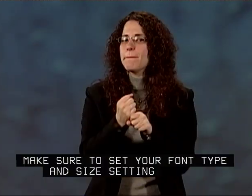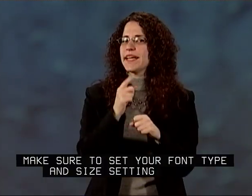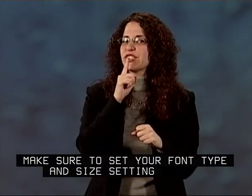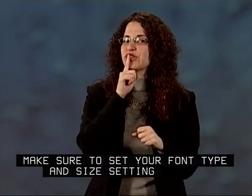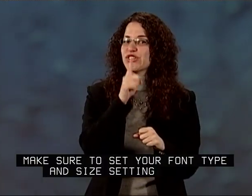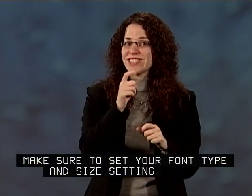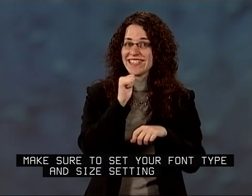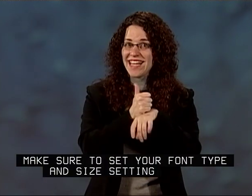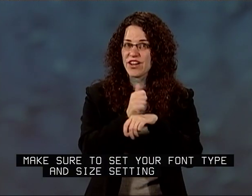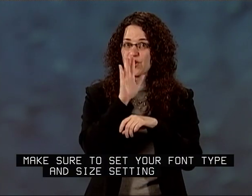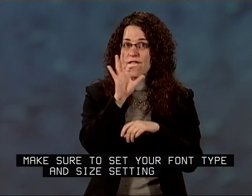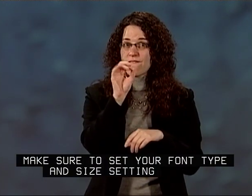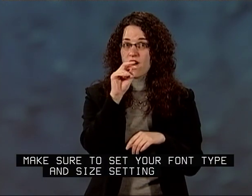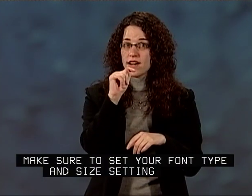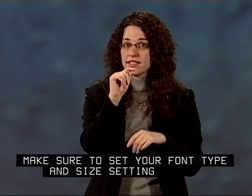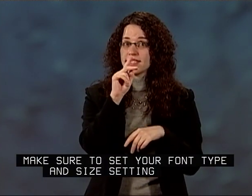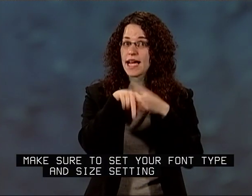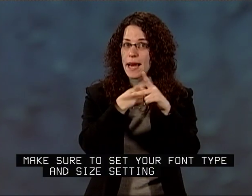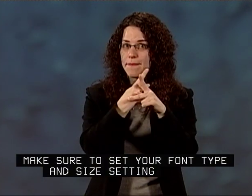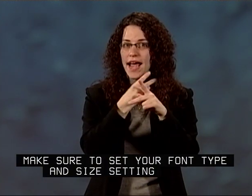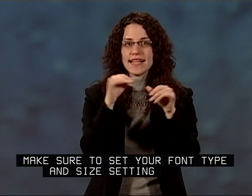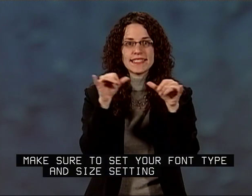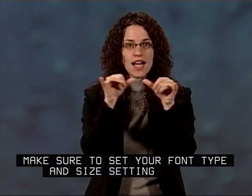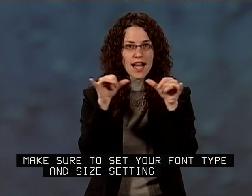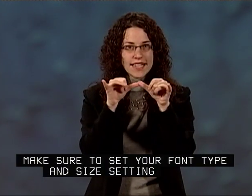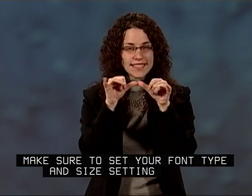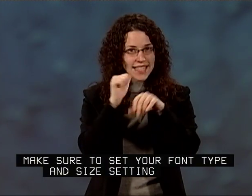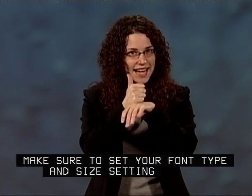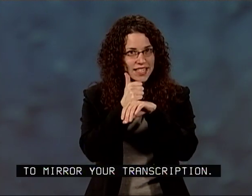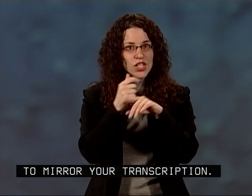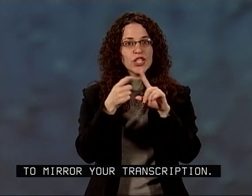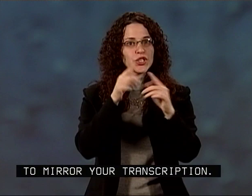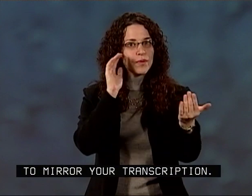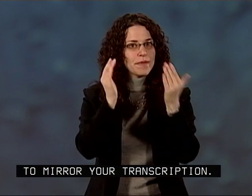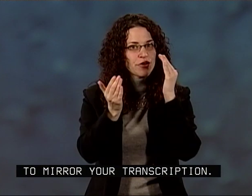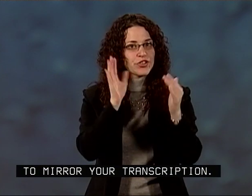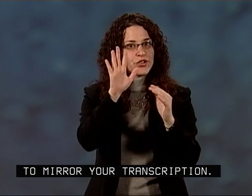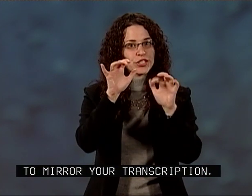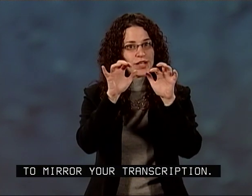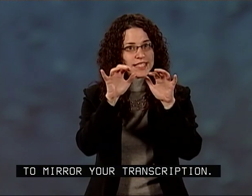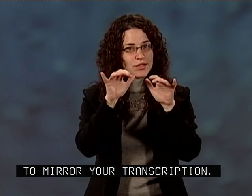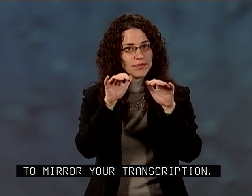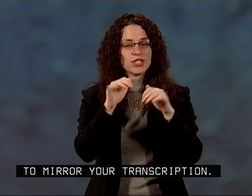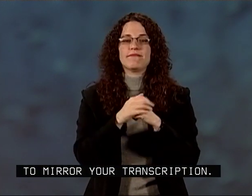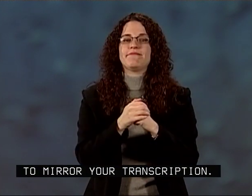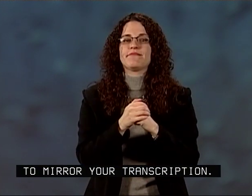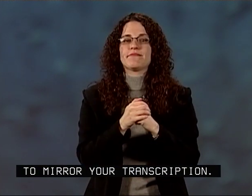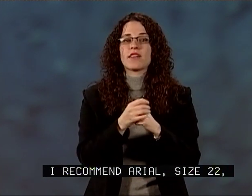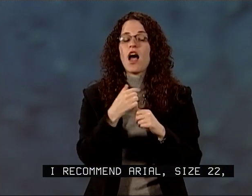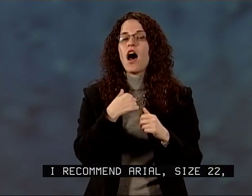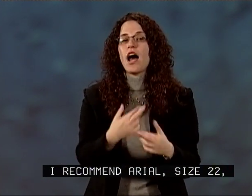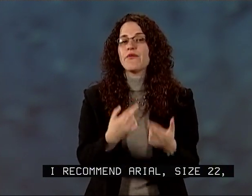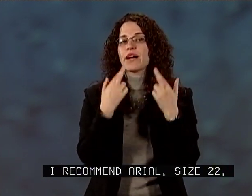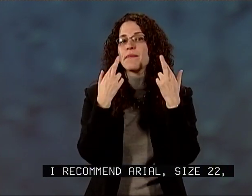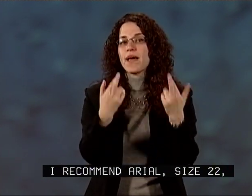Make sure to set your font type and size setting to mirror your transcription. I